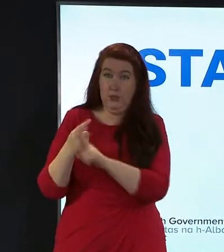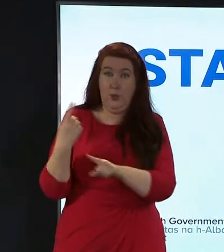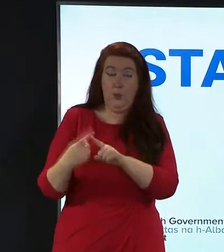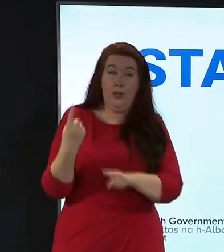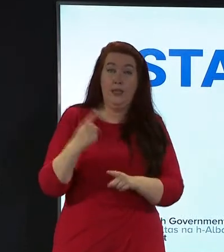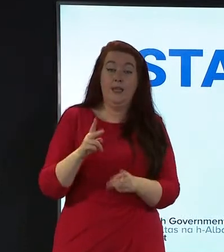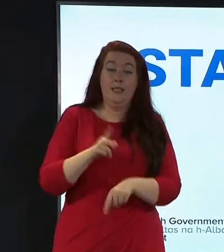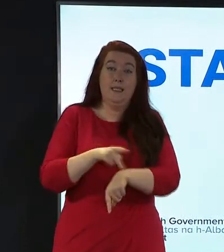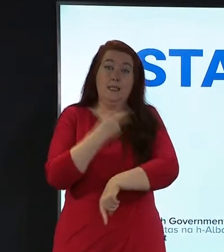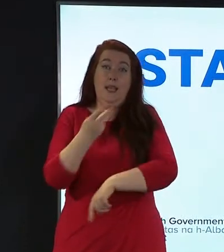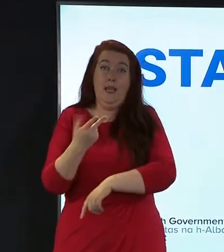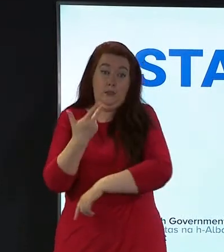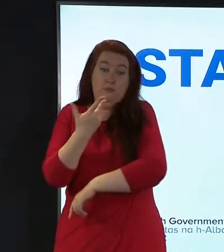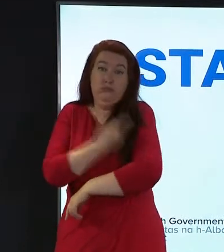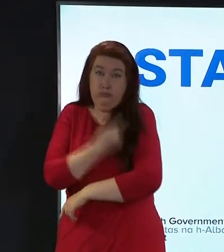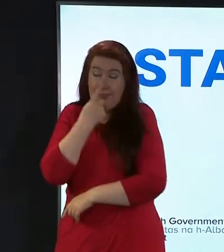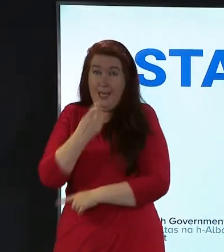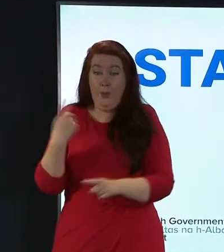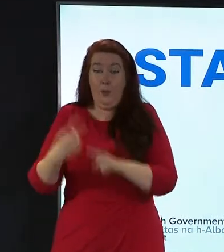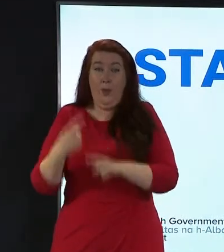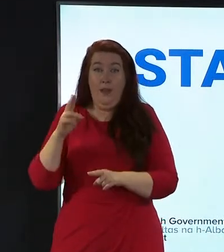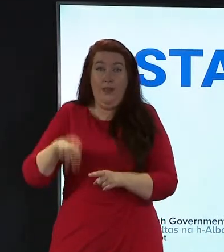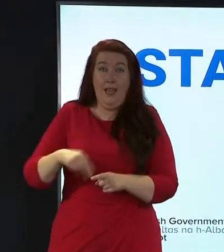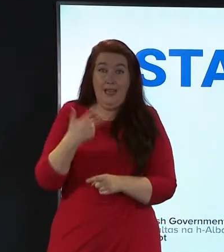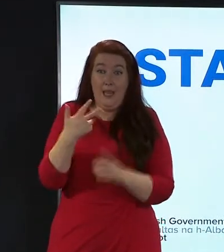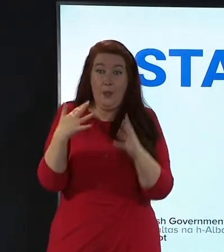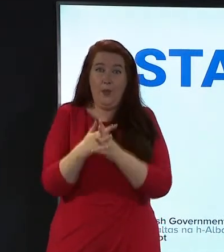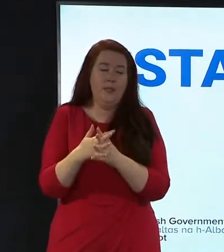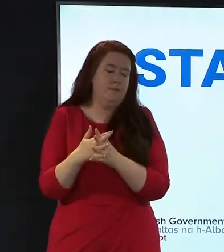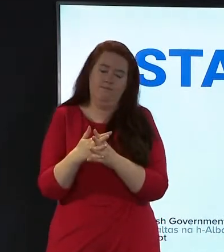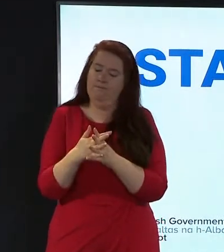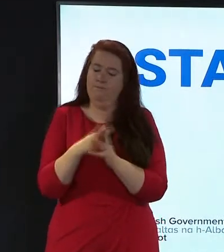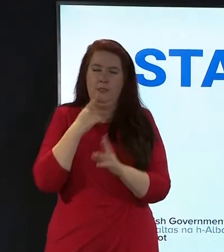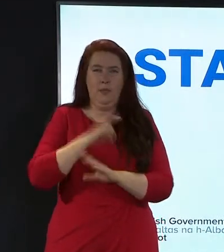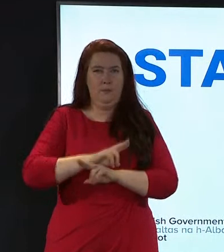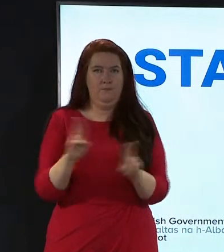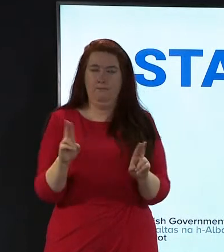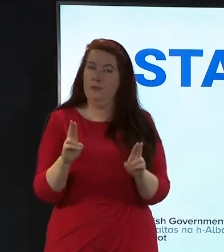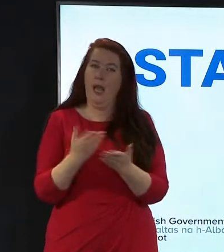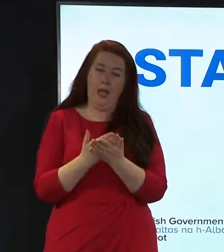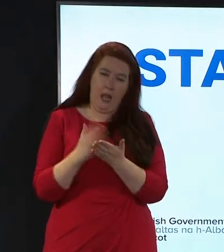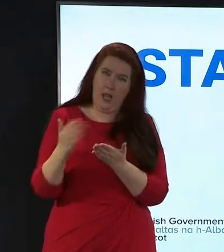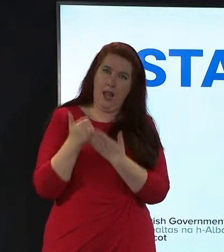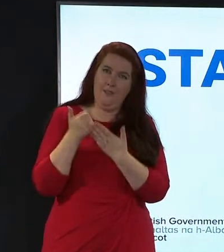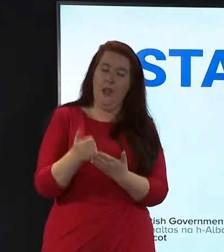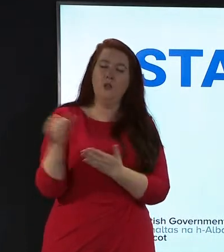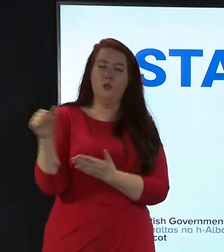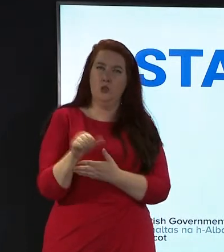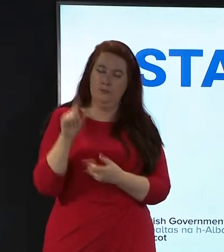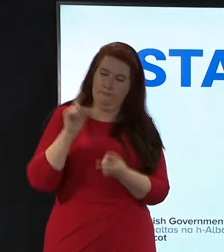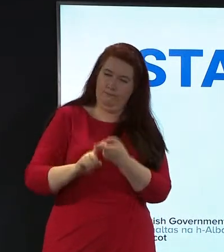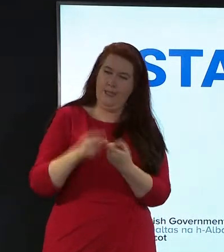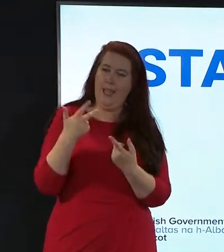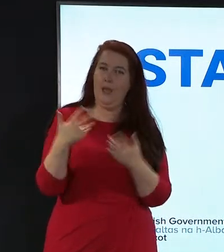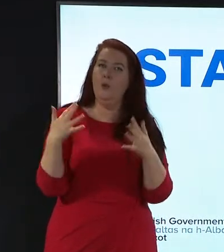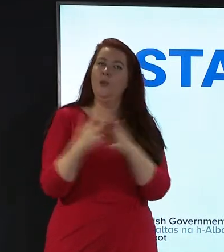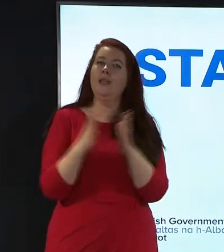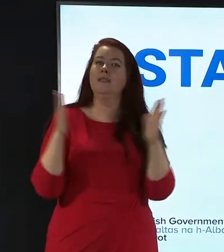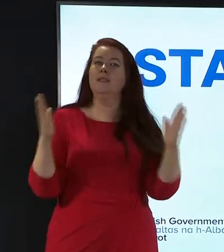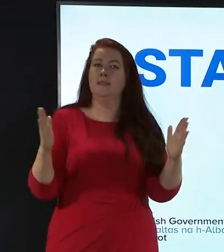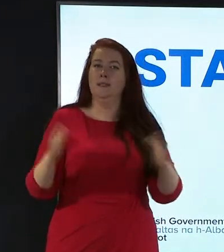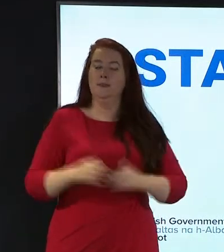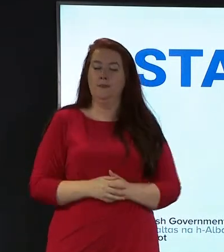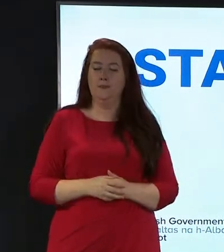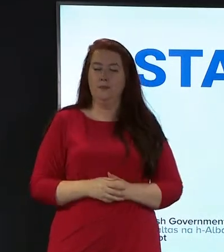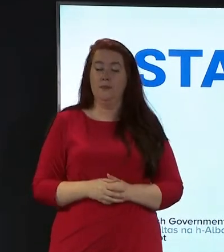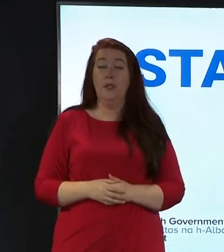their second doses sooner than 8 weeks? But the very clear advice is that the optimal is to stick to 8 weeks. That concludes the